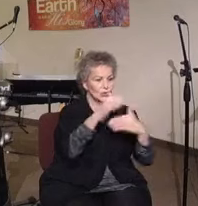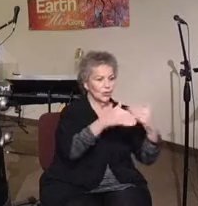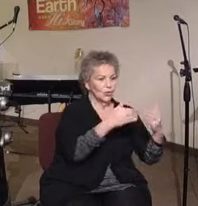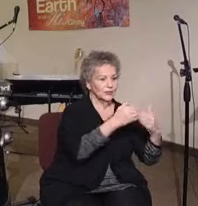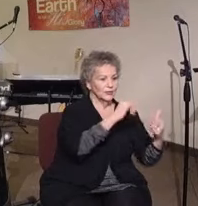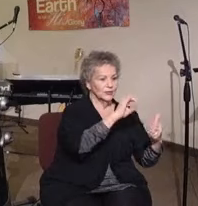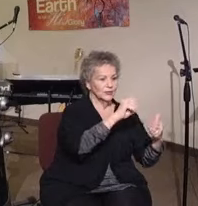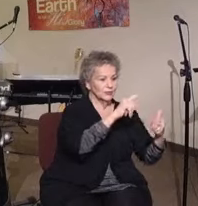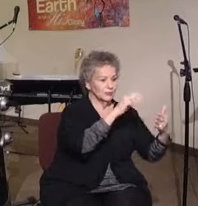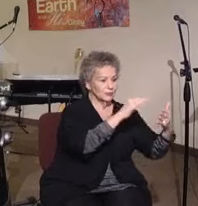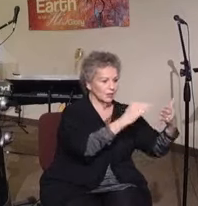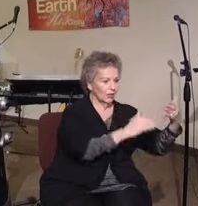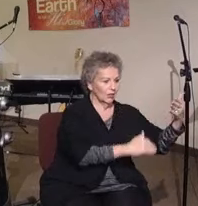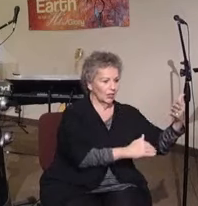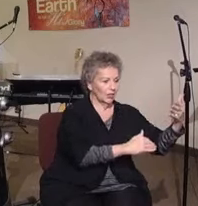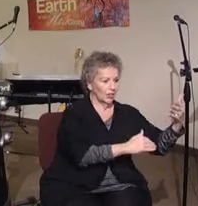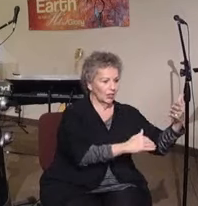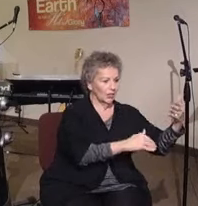And there's